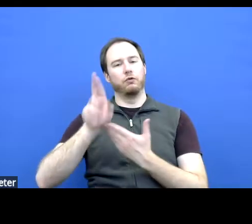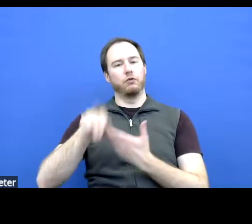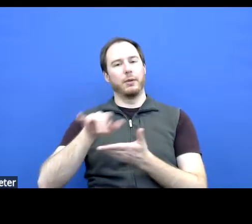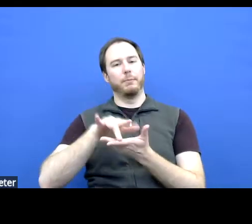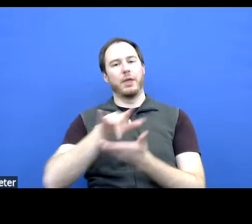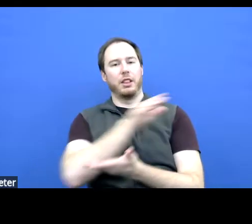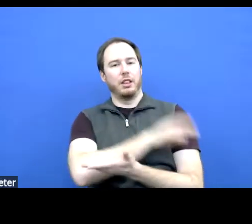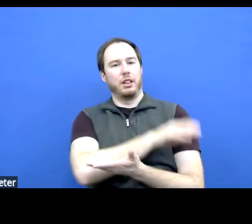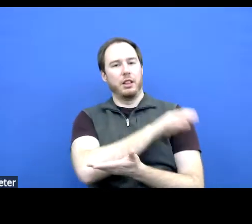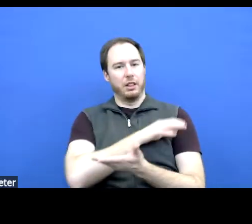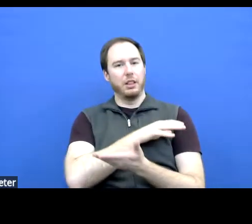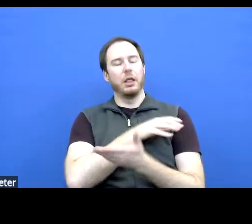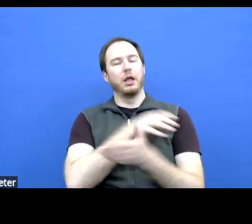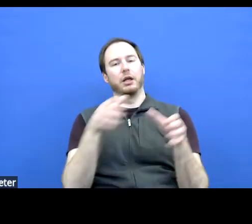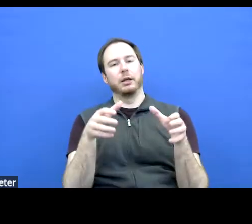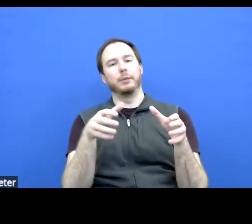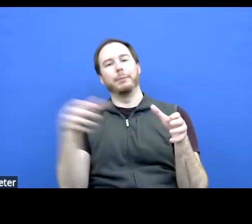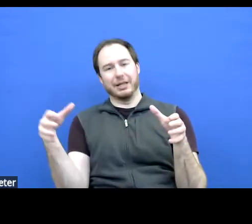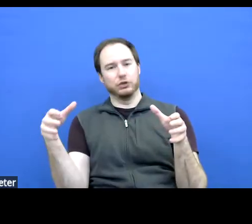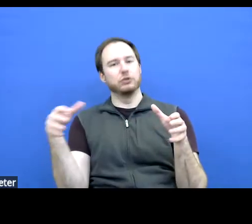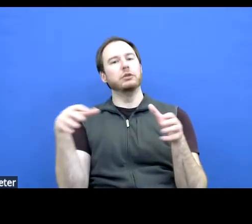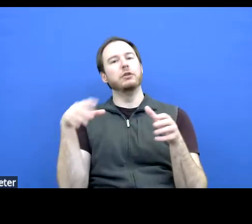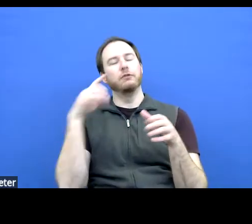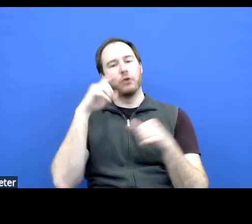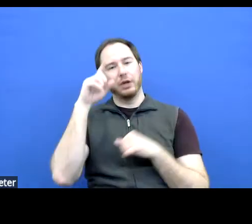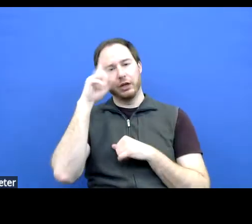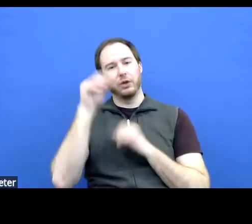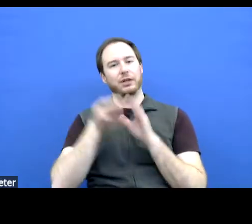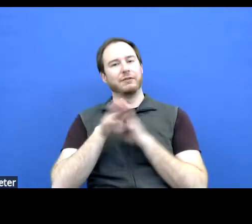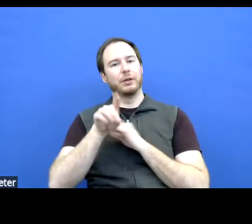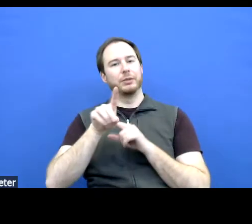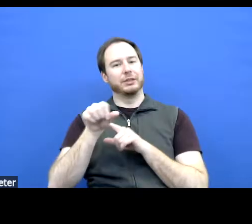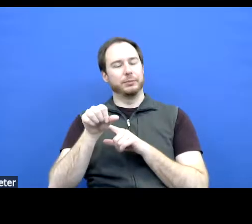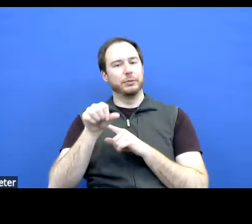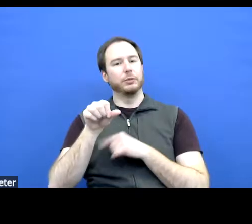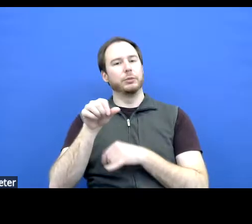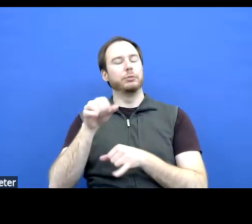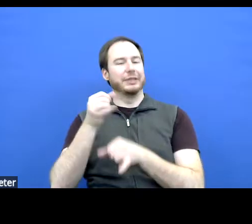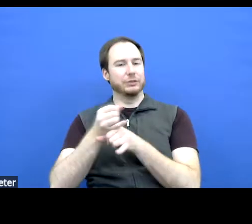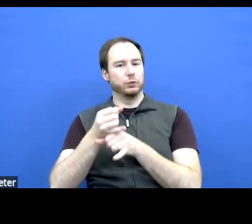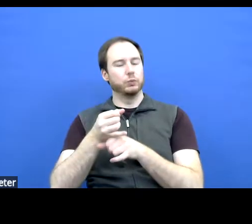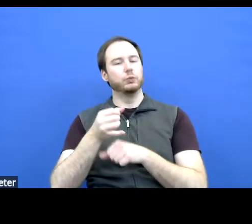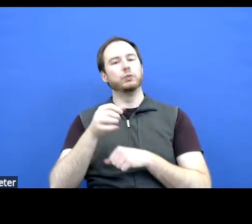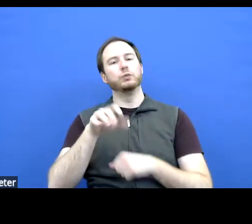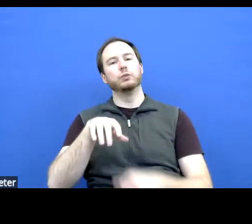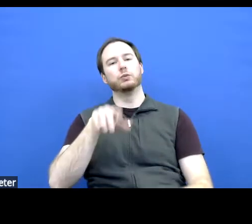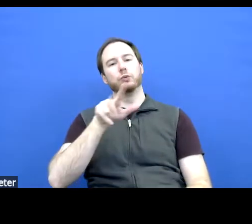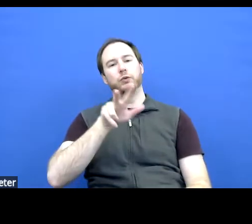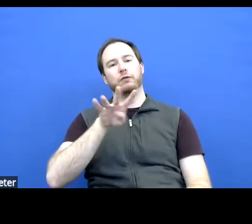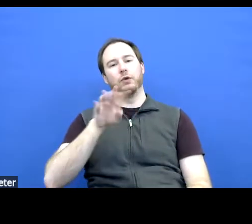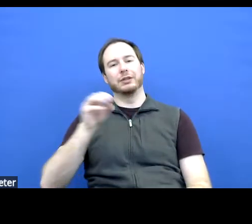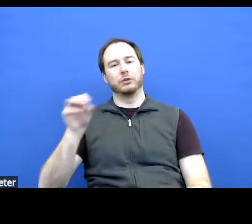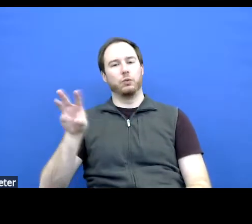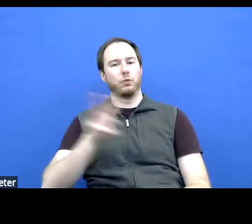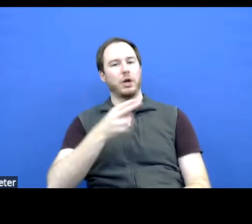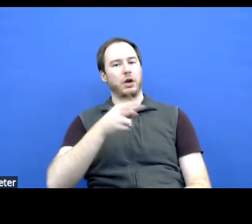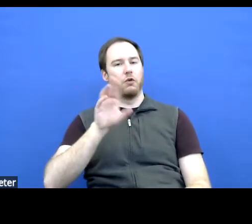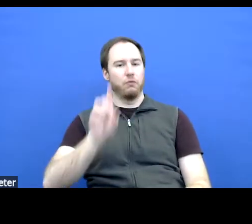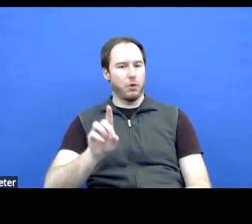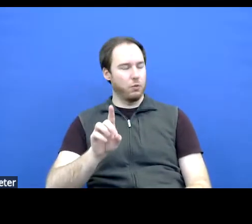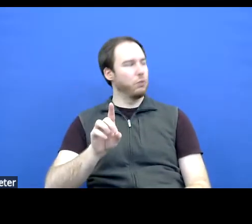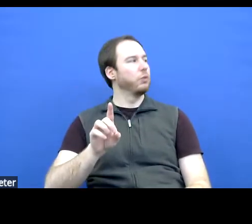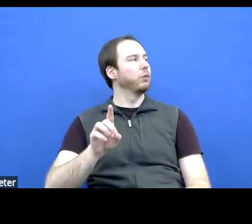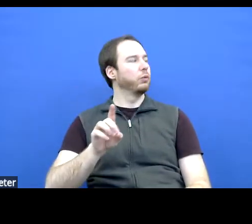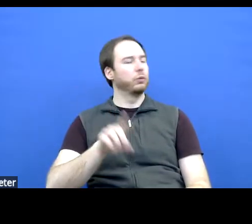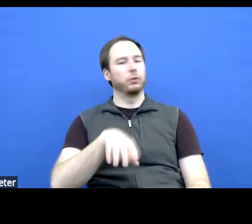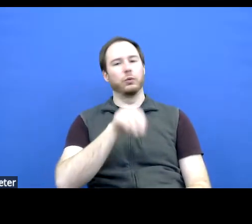Medical Clinic Expansion and Intellectual and Development Disabilities Institute, 3400 West Henrietta Road,